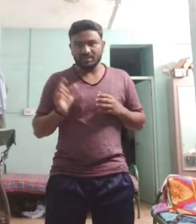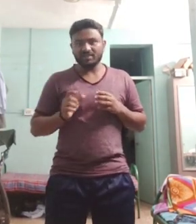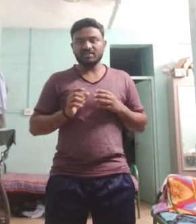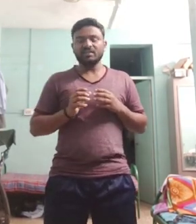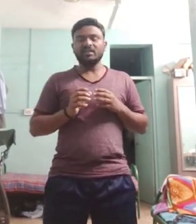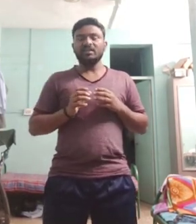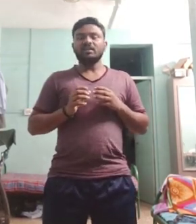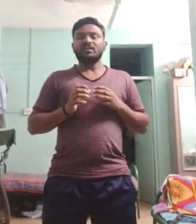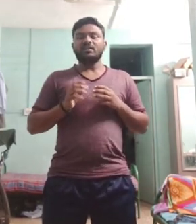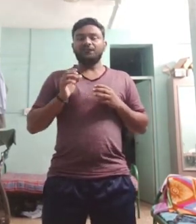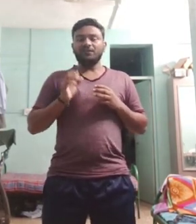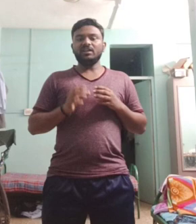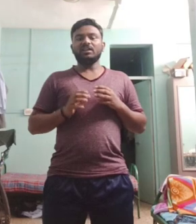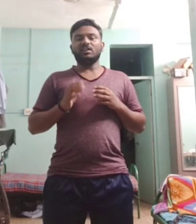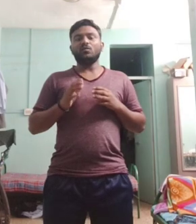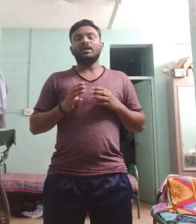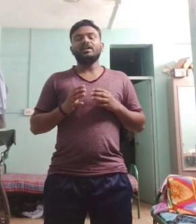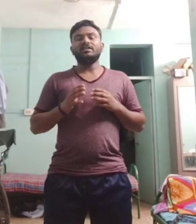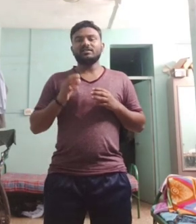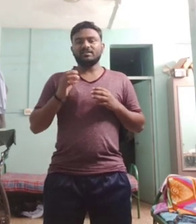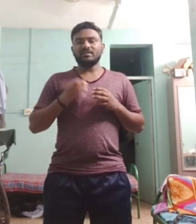statements. We required some